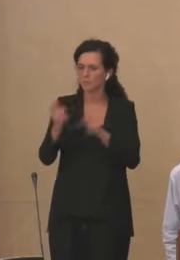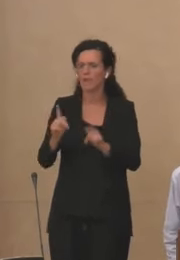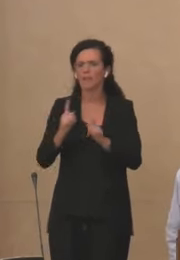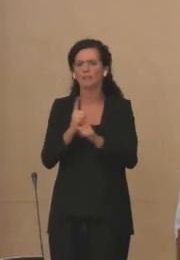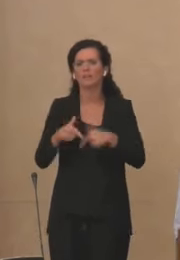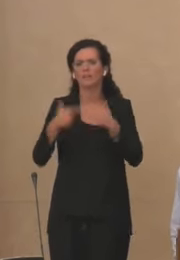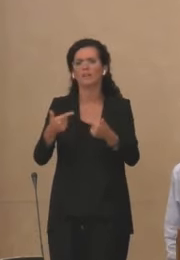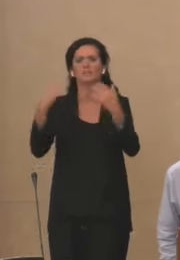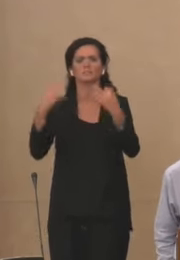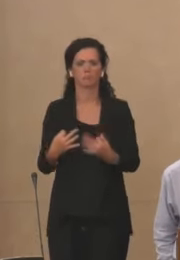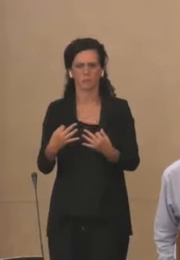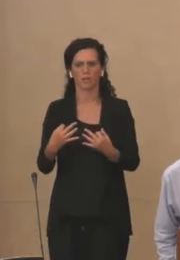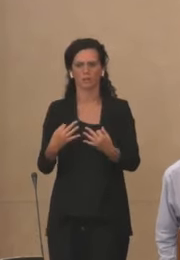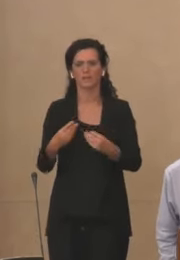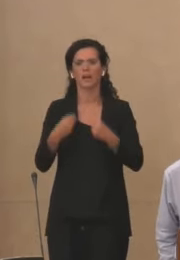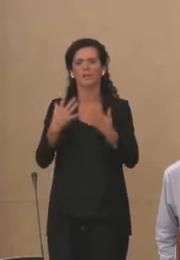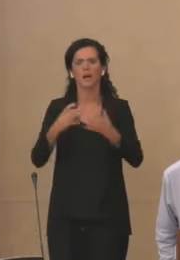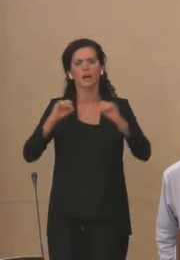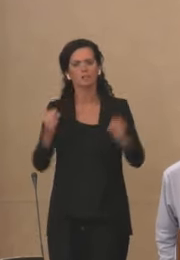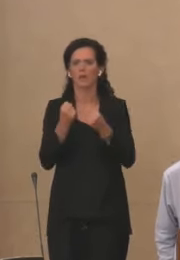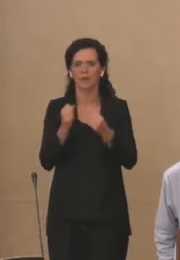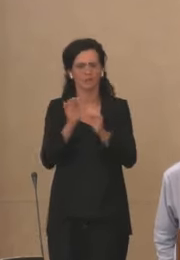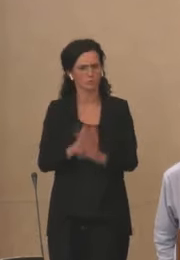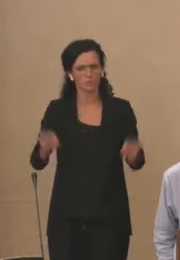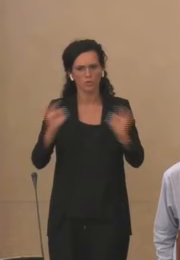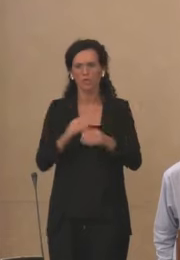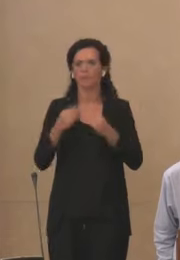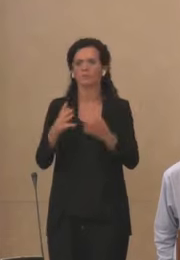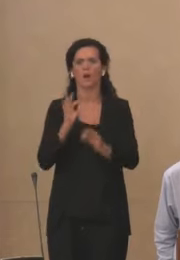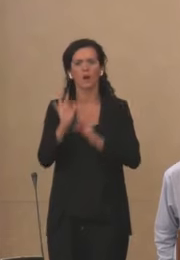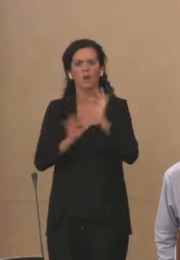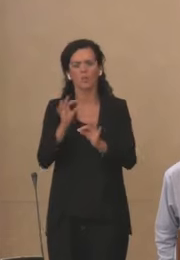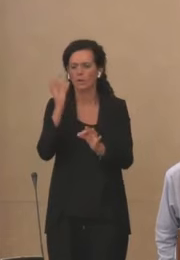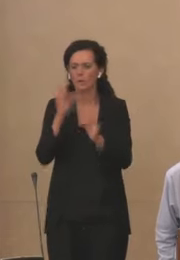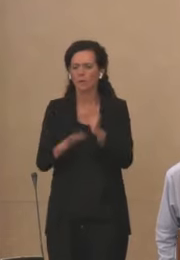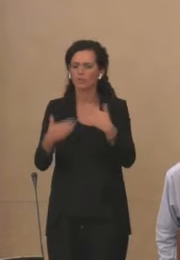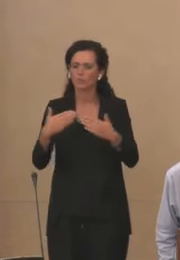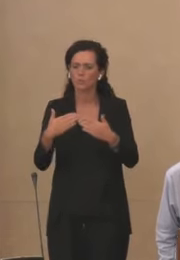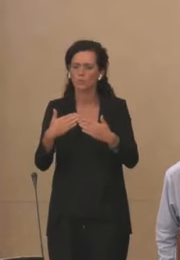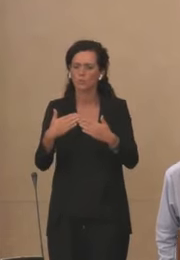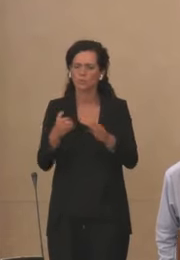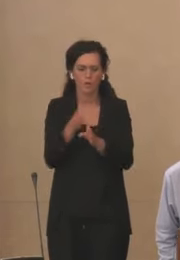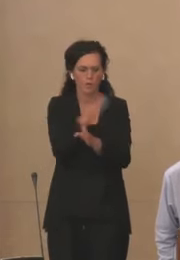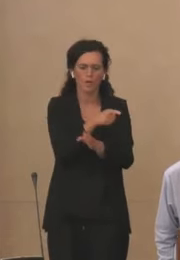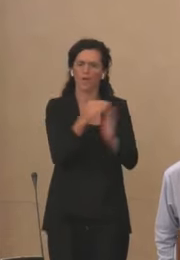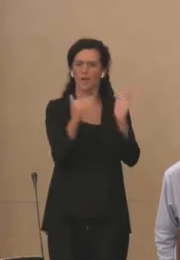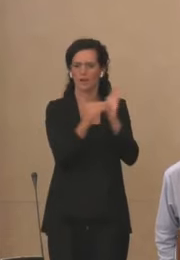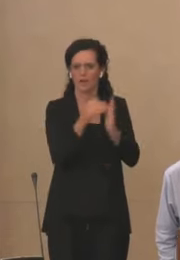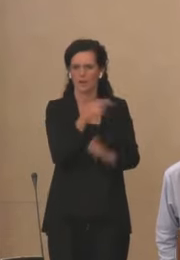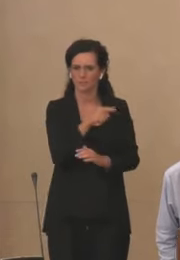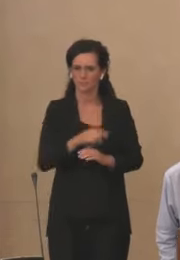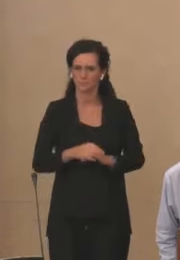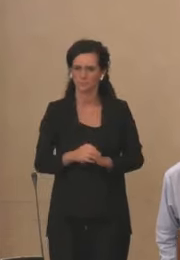assessed. And as I mentioned, as the scientists Didier Raoult, Vladimir Zelenko, Peter McCullough have taught us,